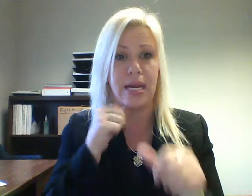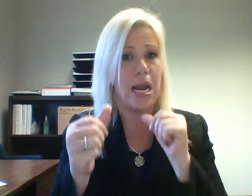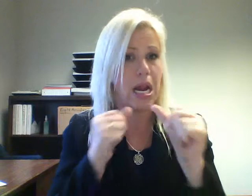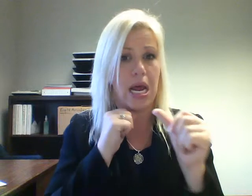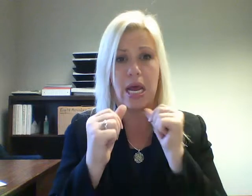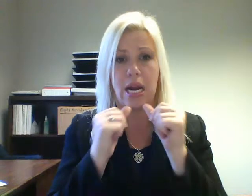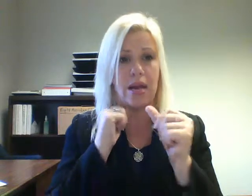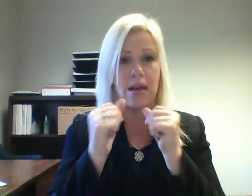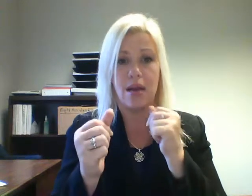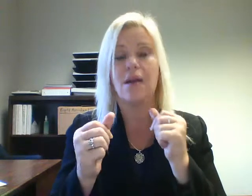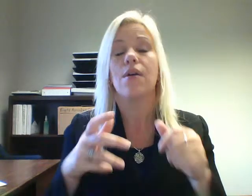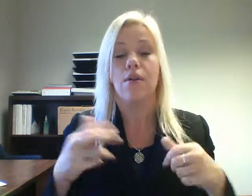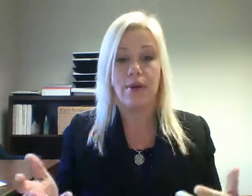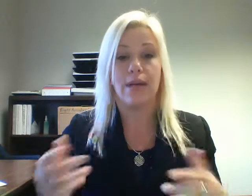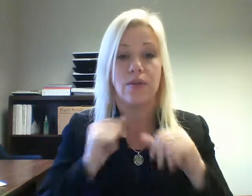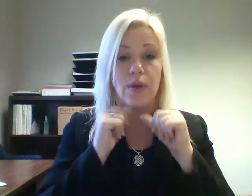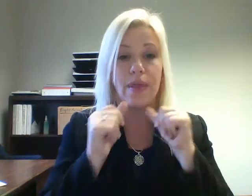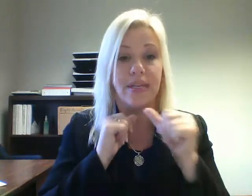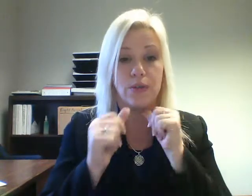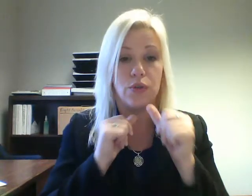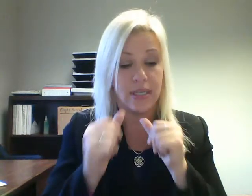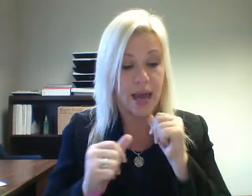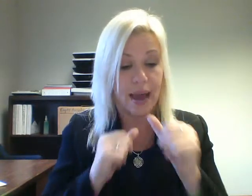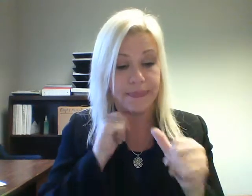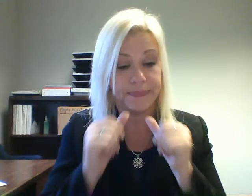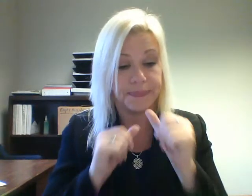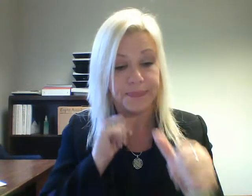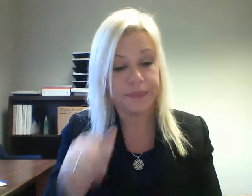not, right? So that means to deny.